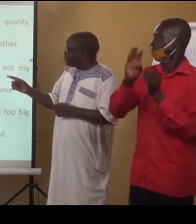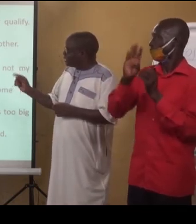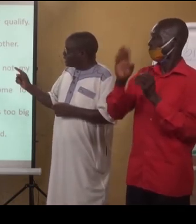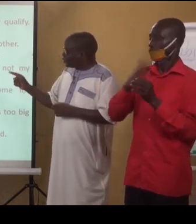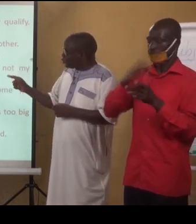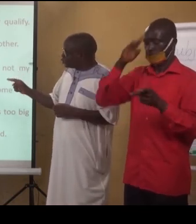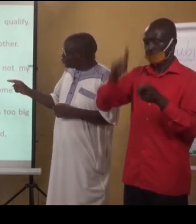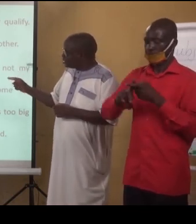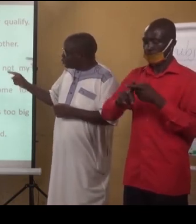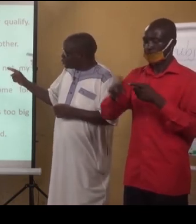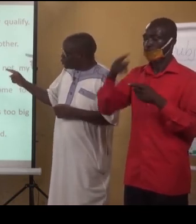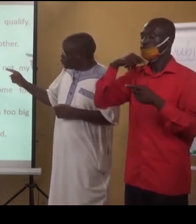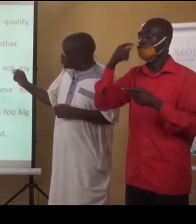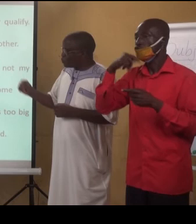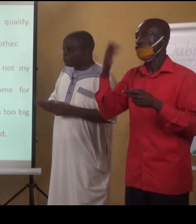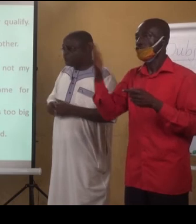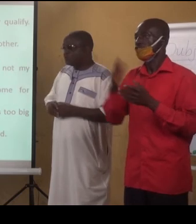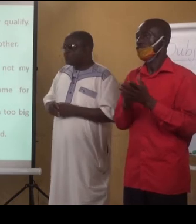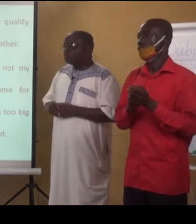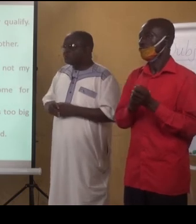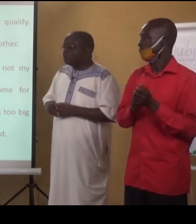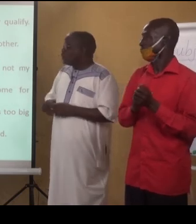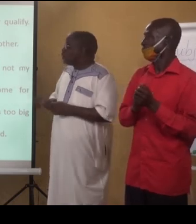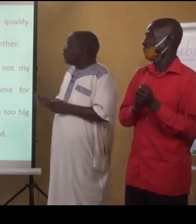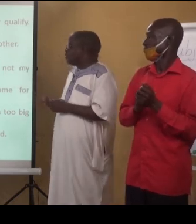My brother, you also notice the word who.